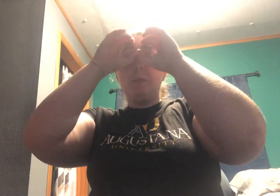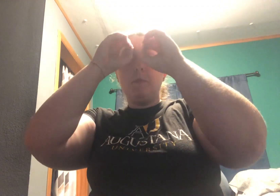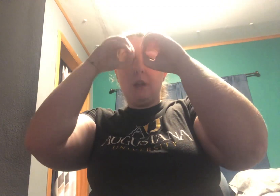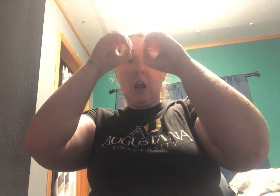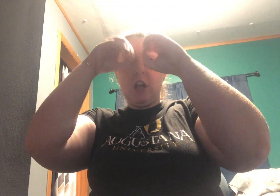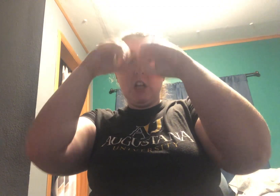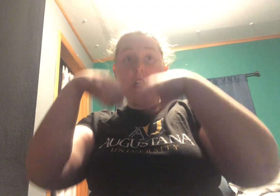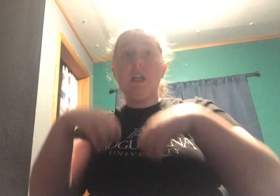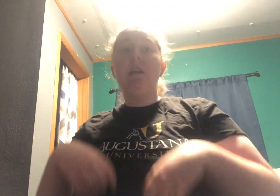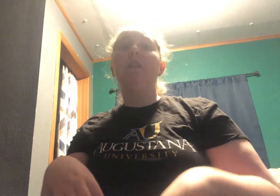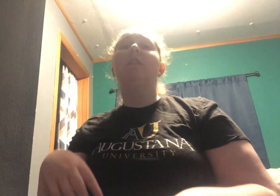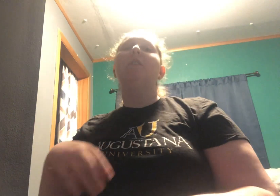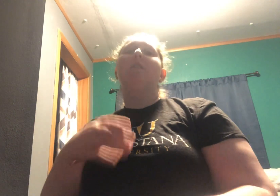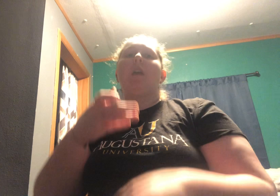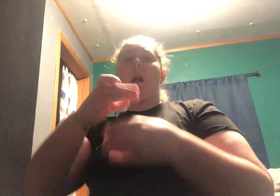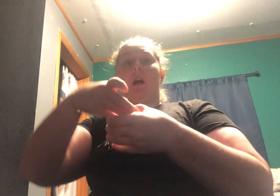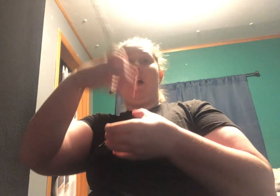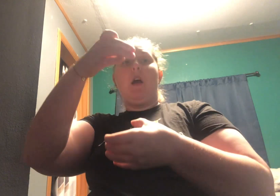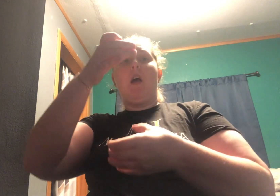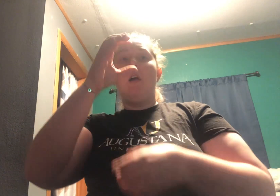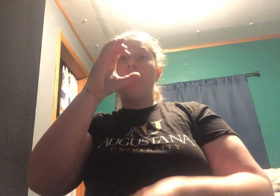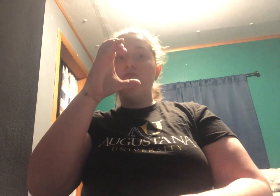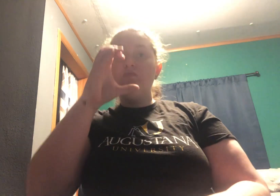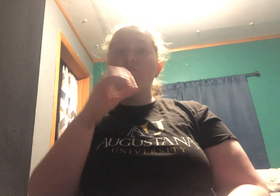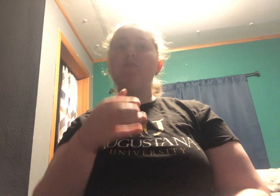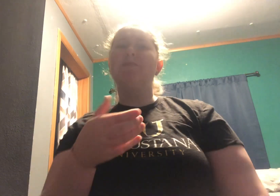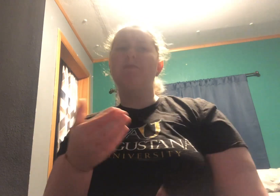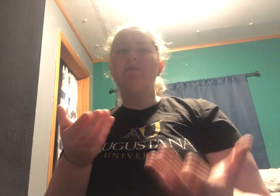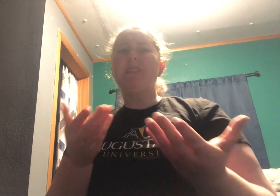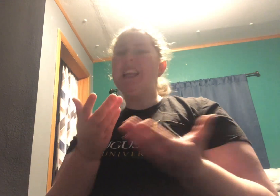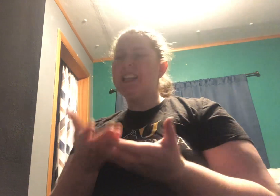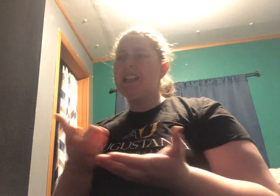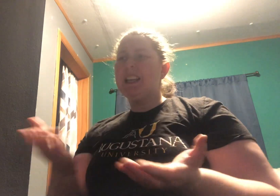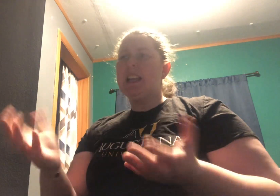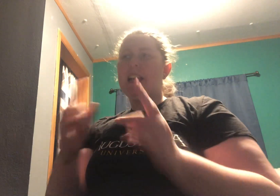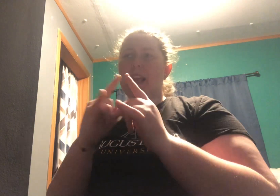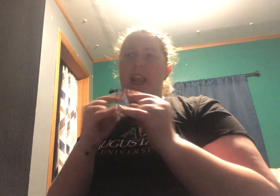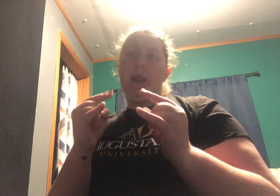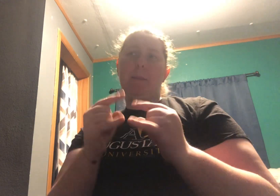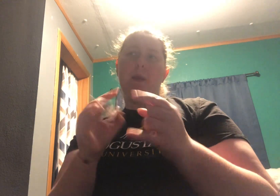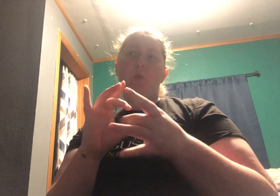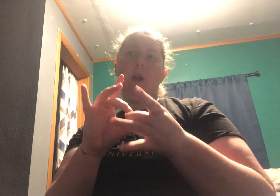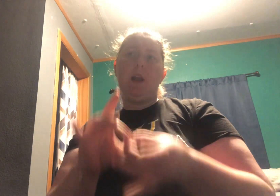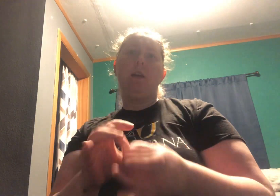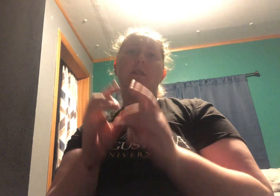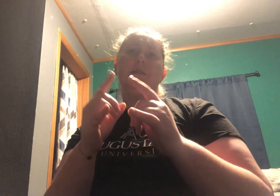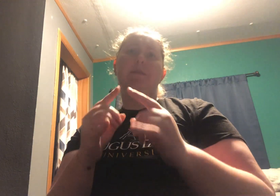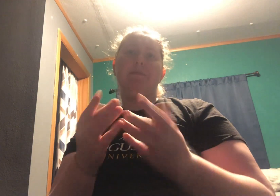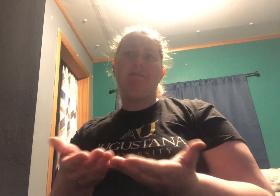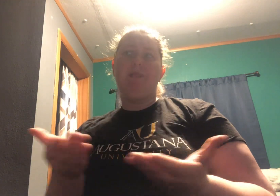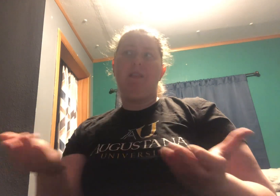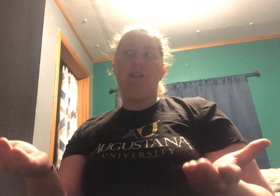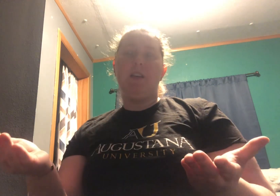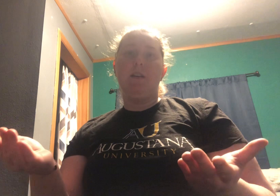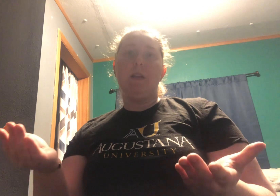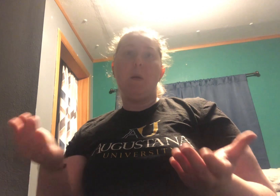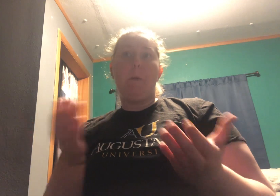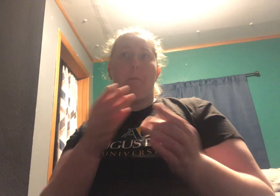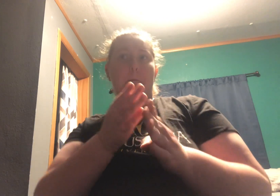this stuff camping paraphernalia. Just camp, right? The main thing, the thing we're talking about is camping. And then all